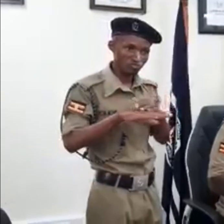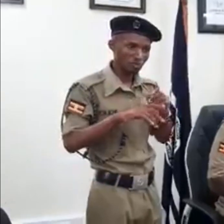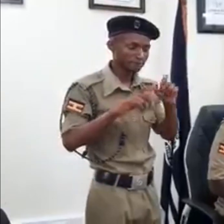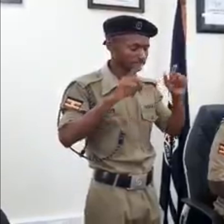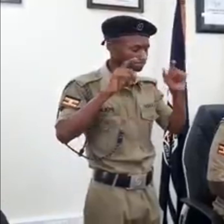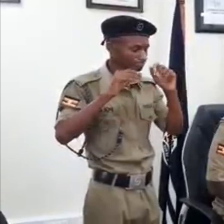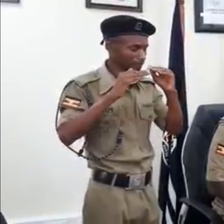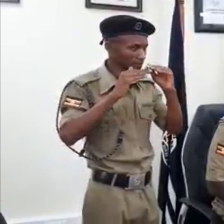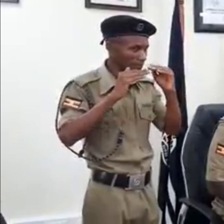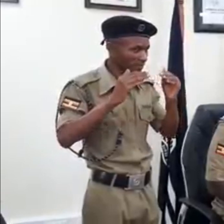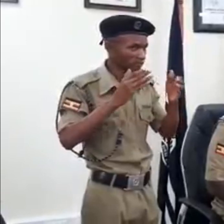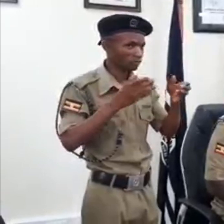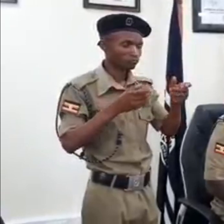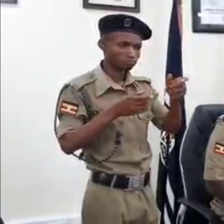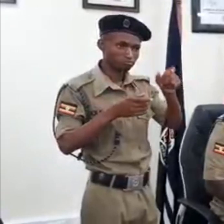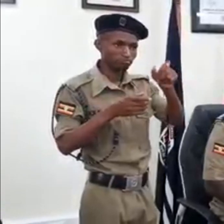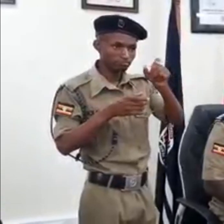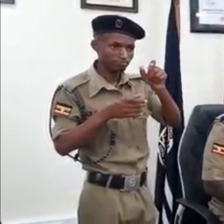of vigilance on their side.